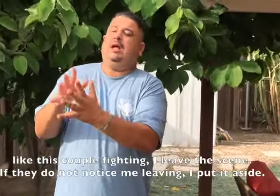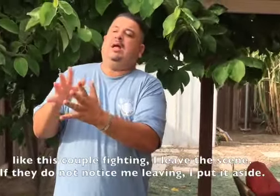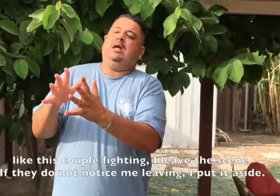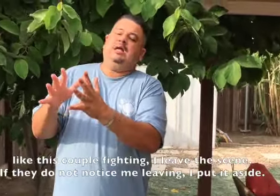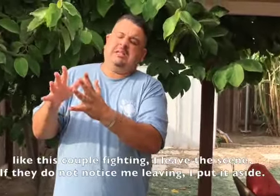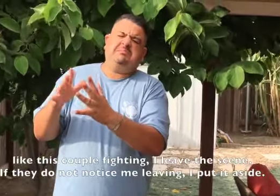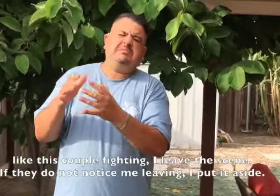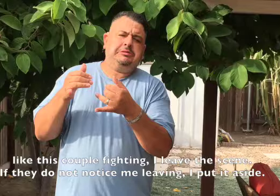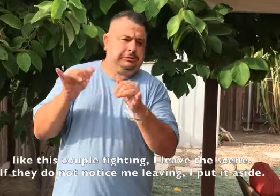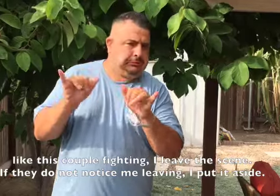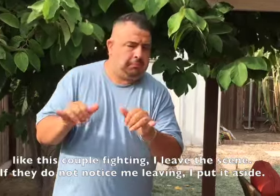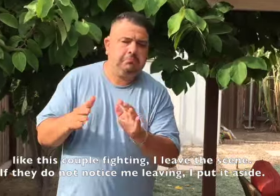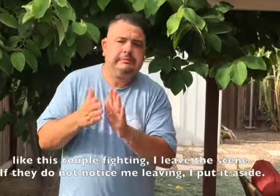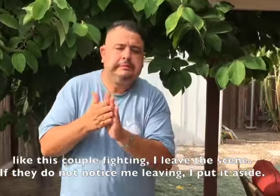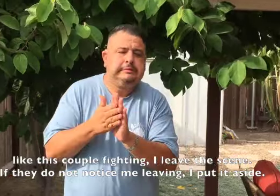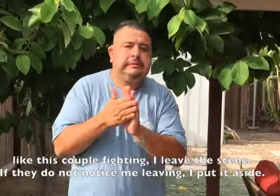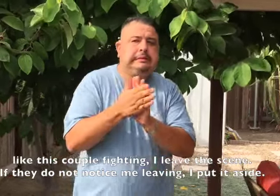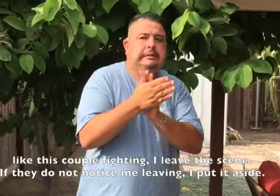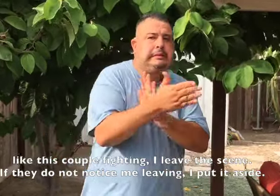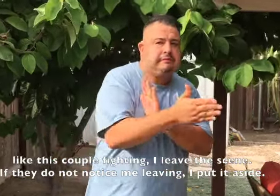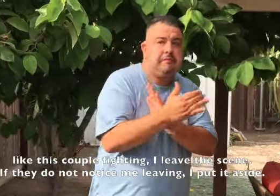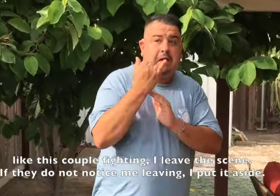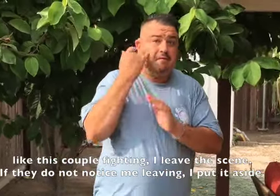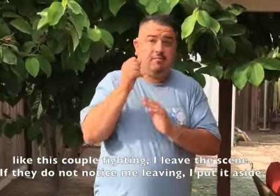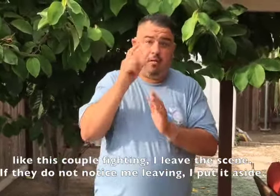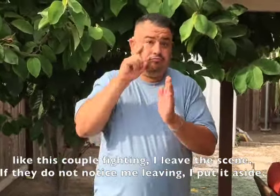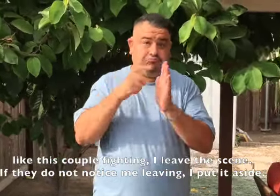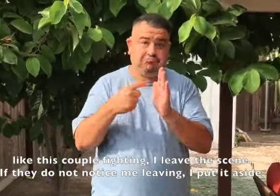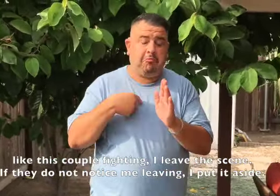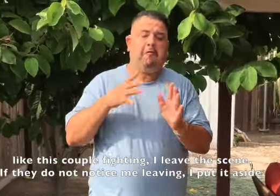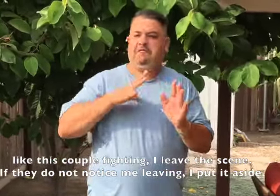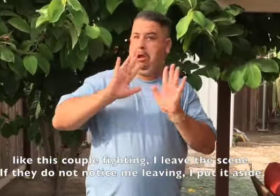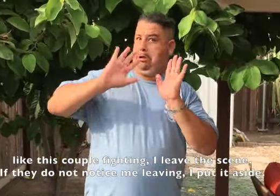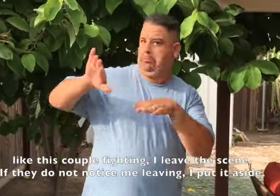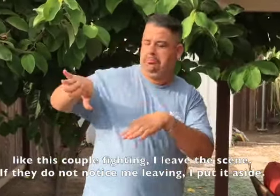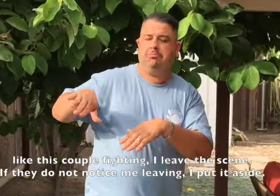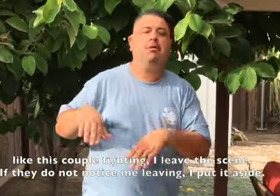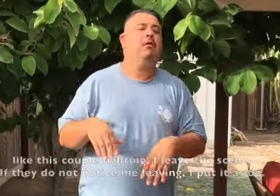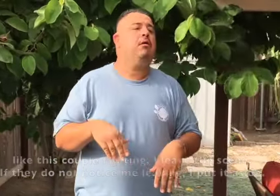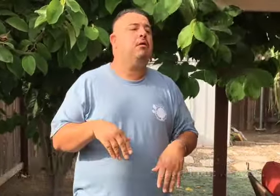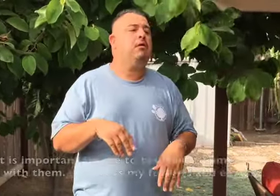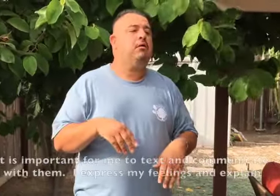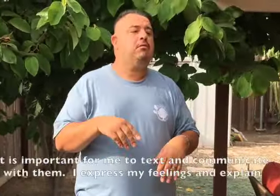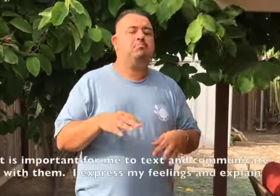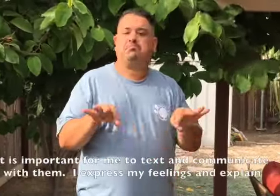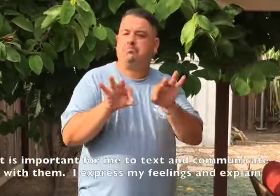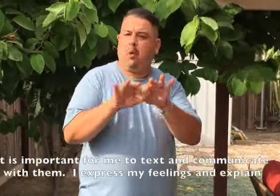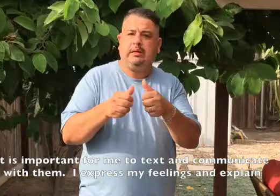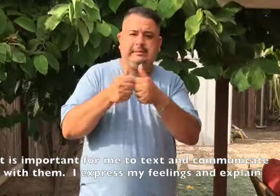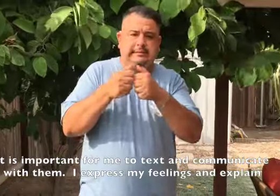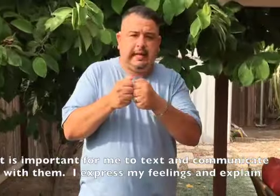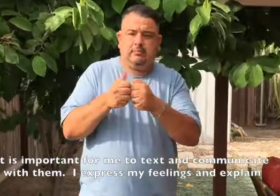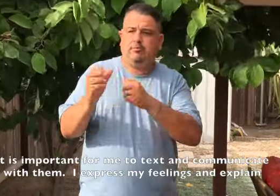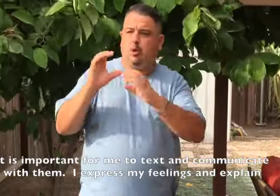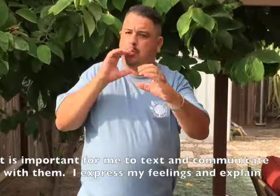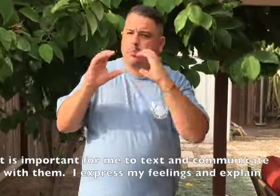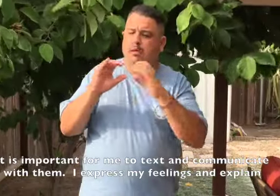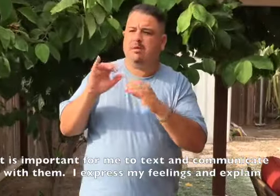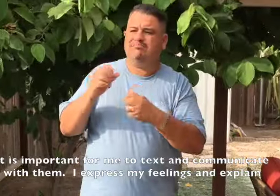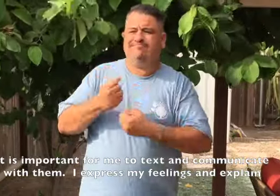like with this couple fighting, I leave the scene. If they do not notice me leaving, I put it aside. It's important for me to text